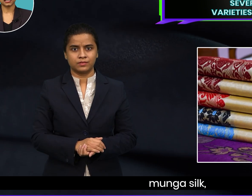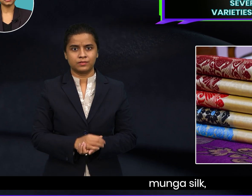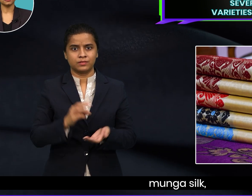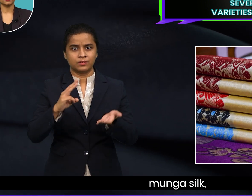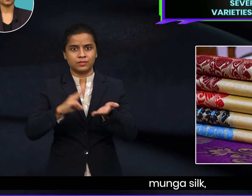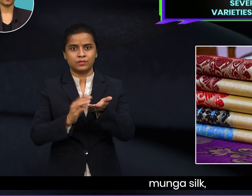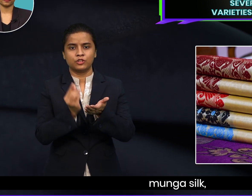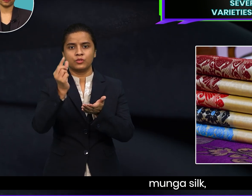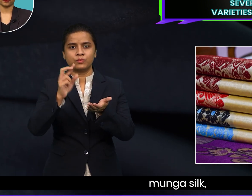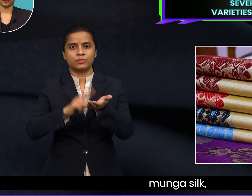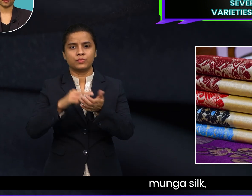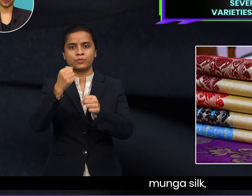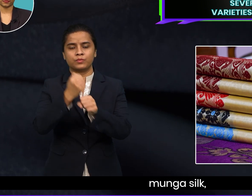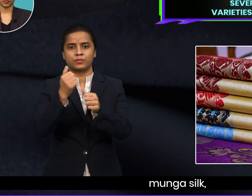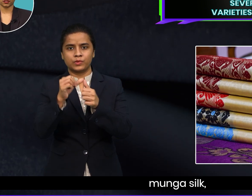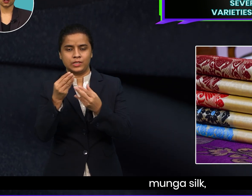munga silk,